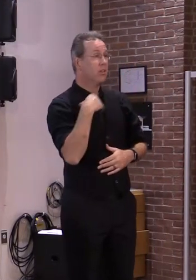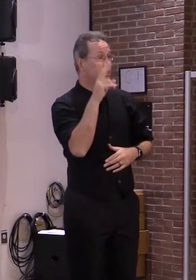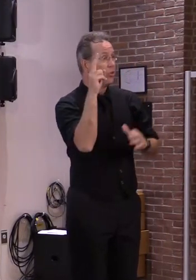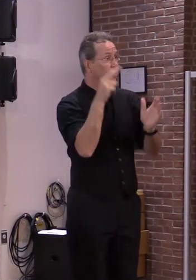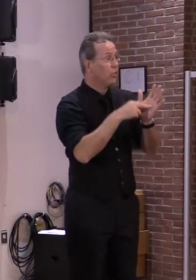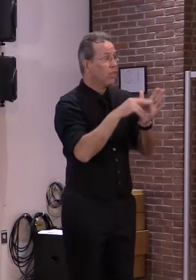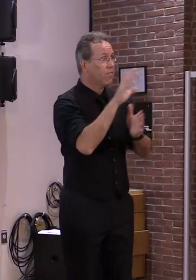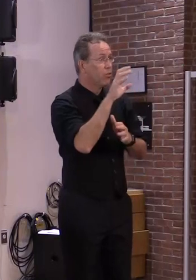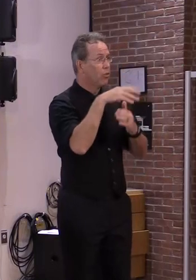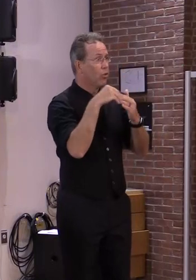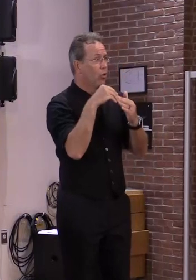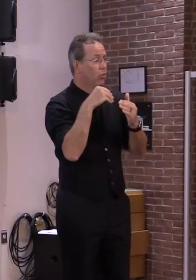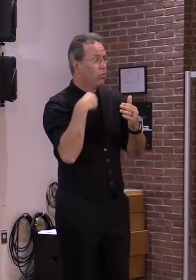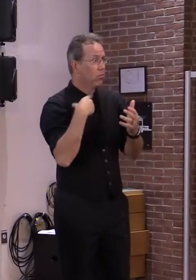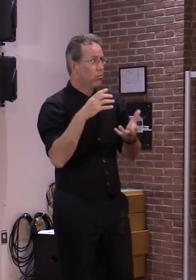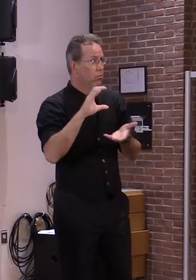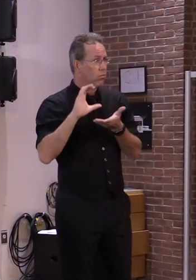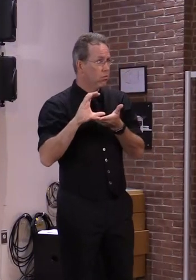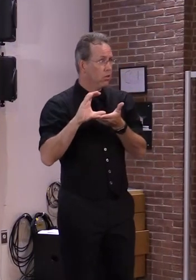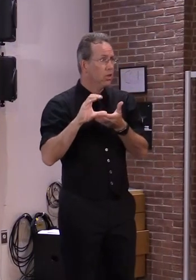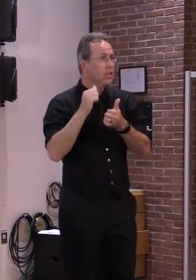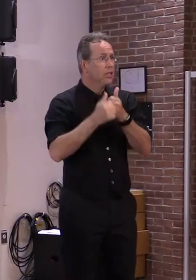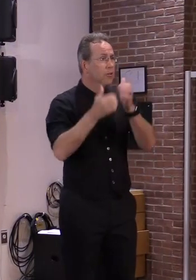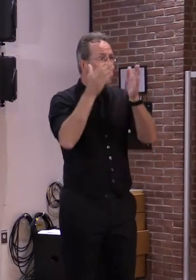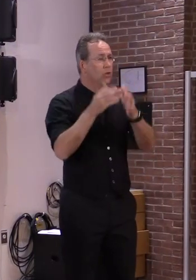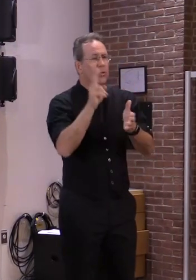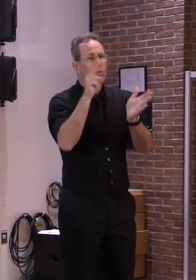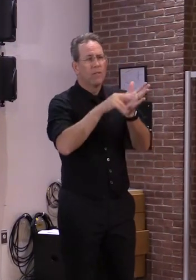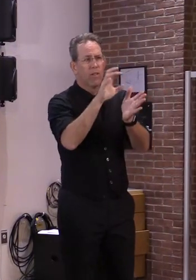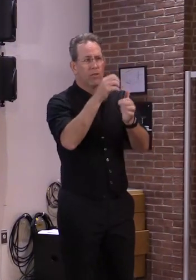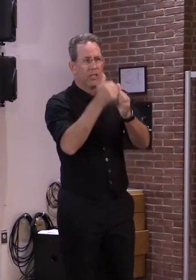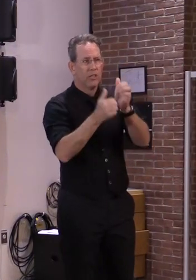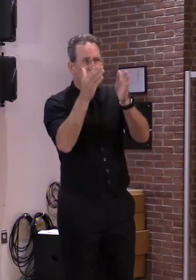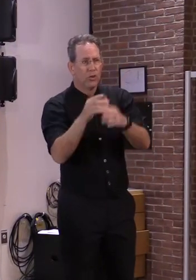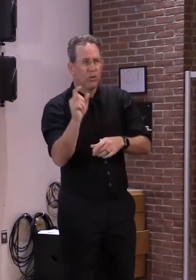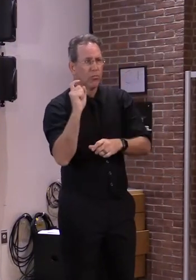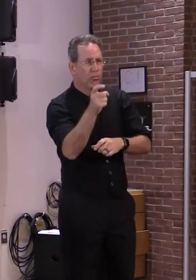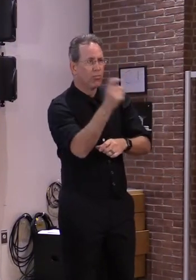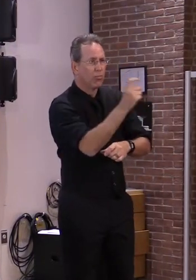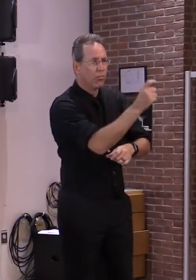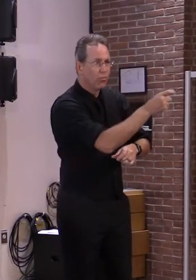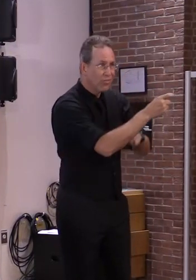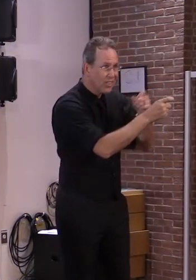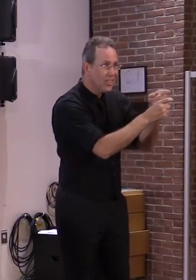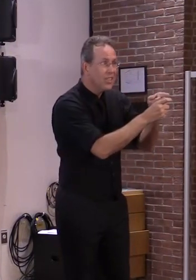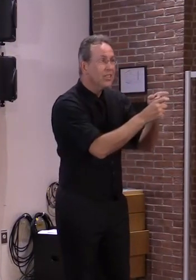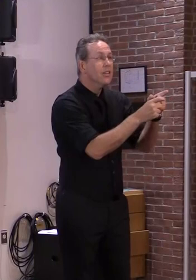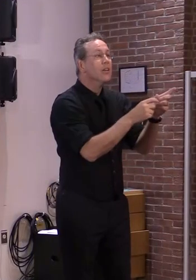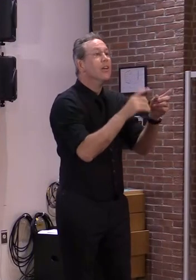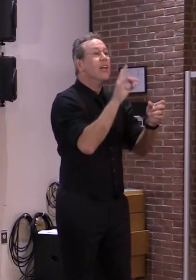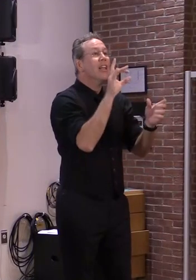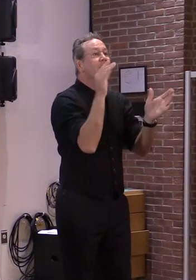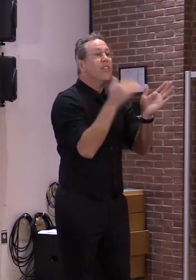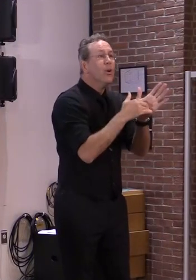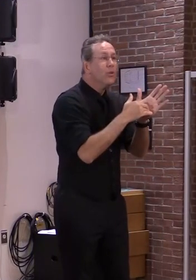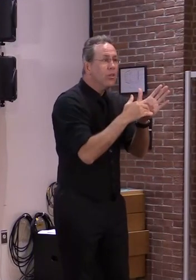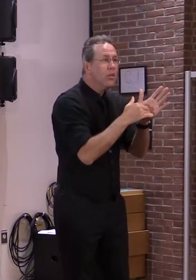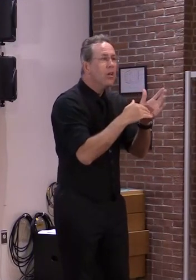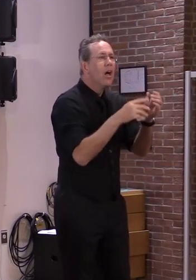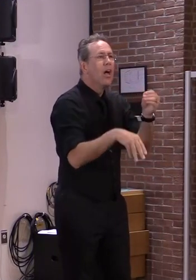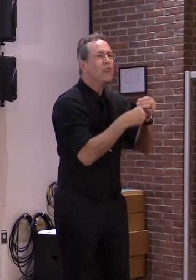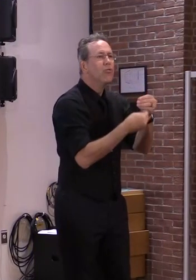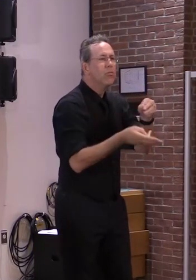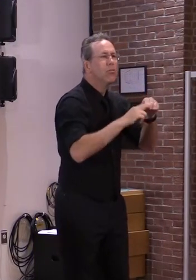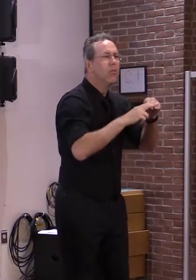plus there's $8,000 in stipend to help you with a move and other things for a